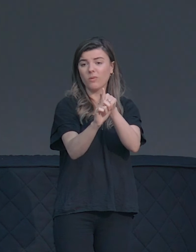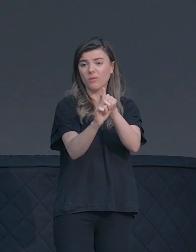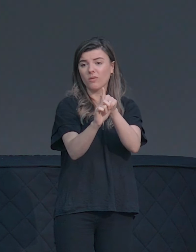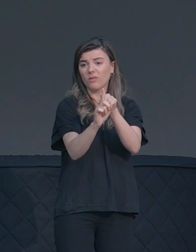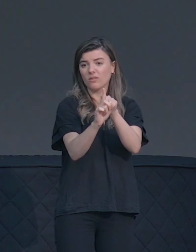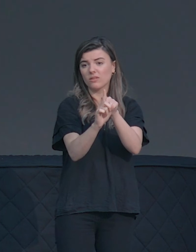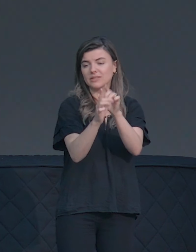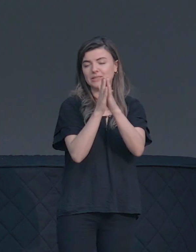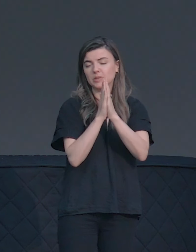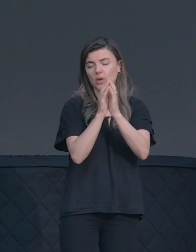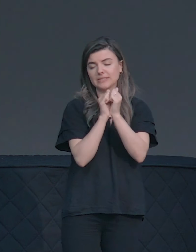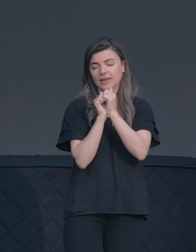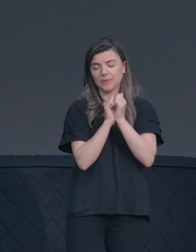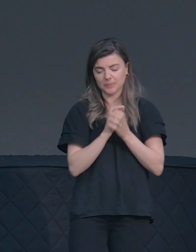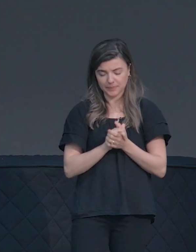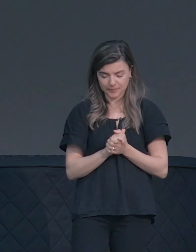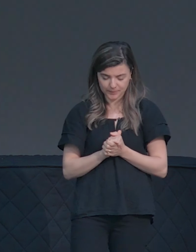together.